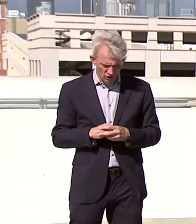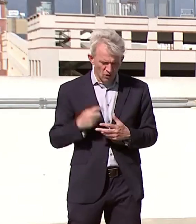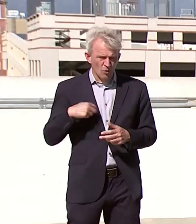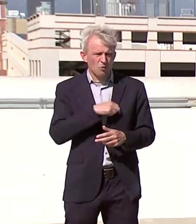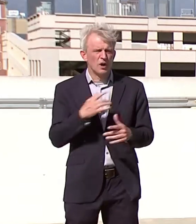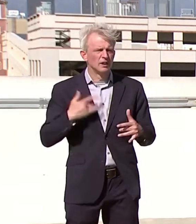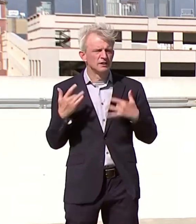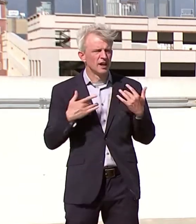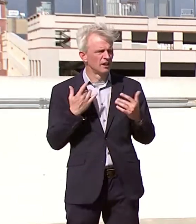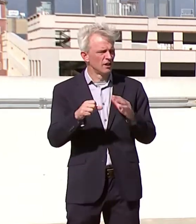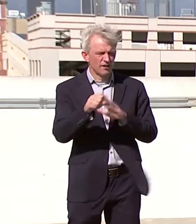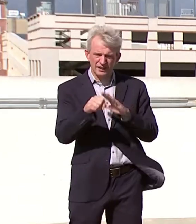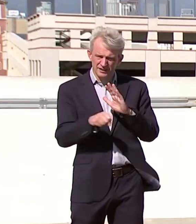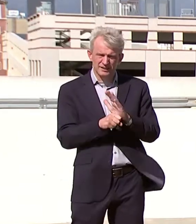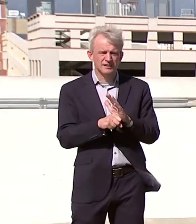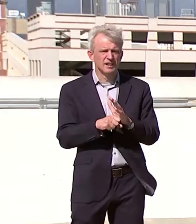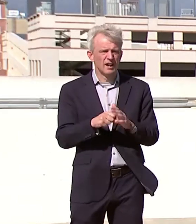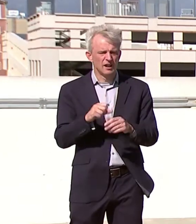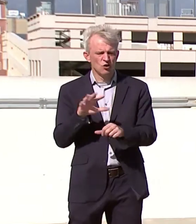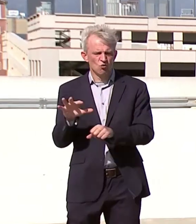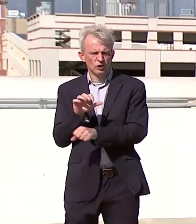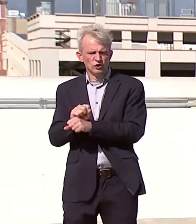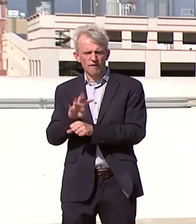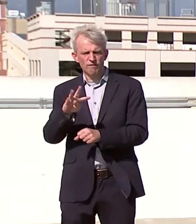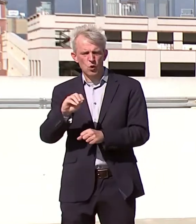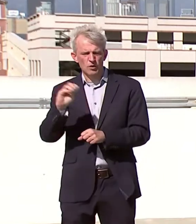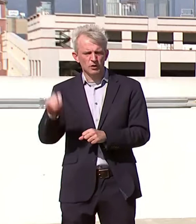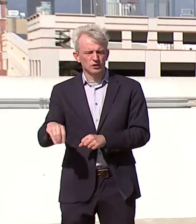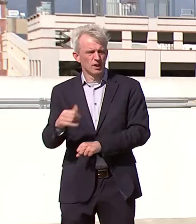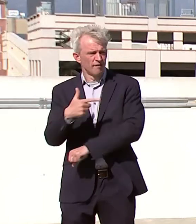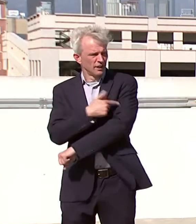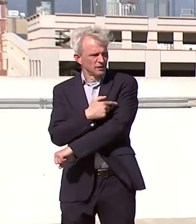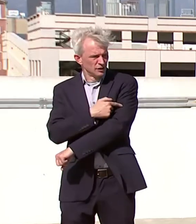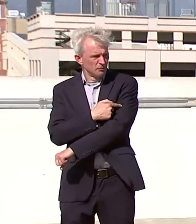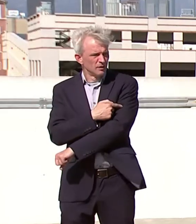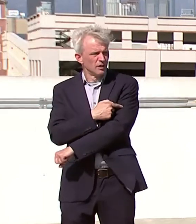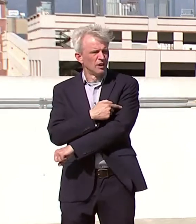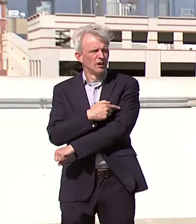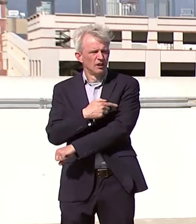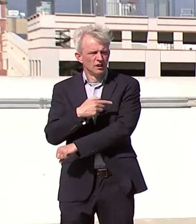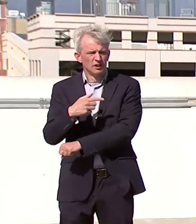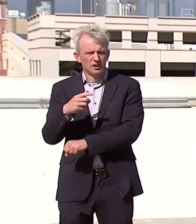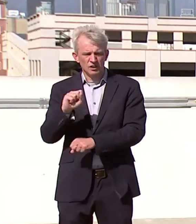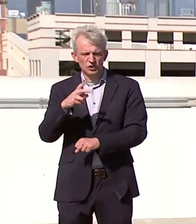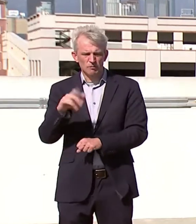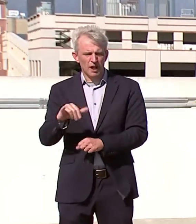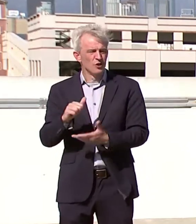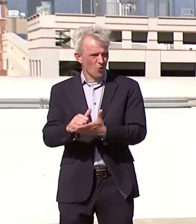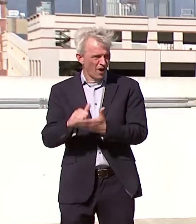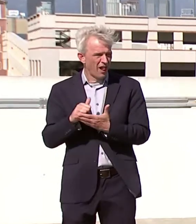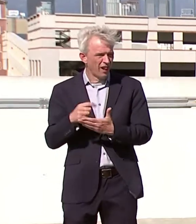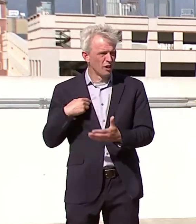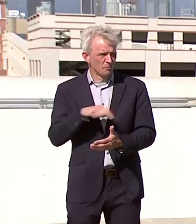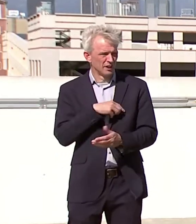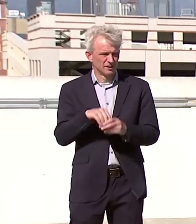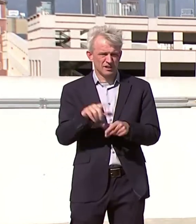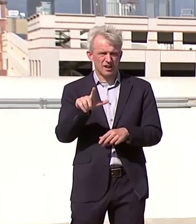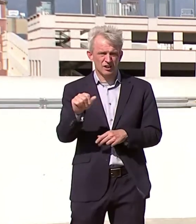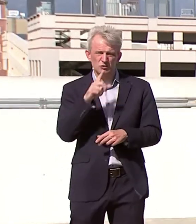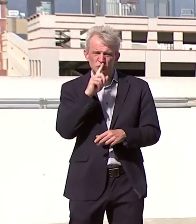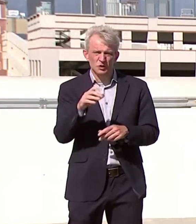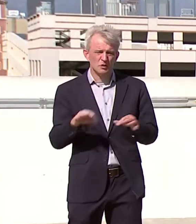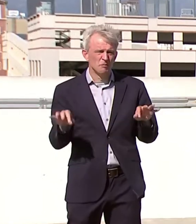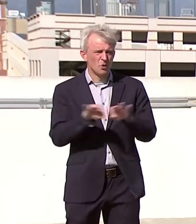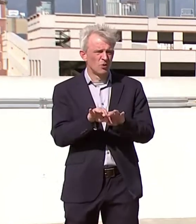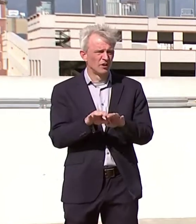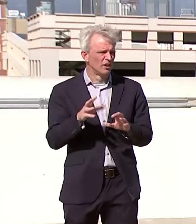that the state set aside 40% of its vaccine supply to help make this happen. That is really important. And